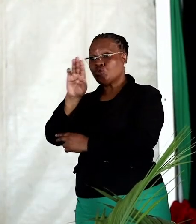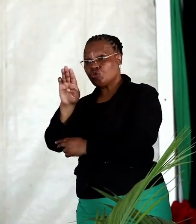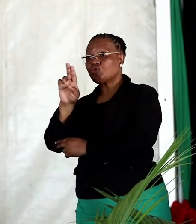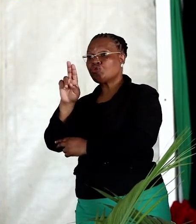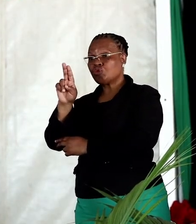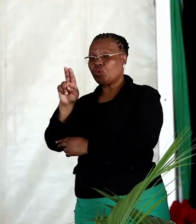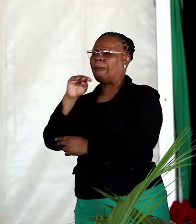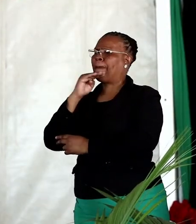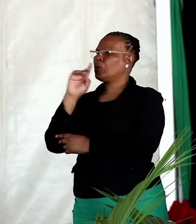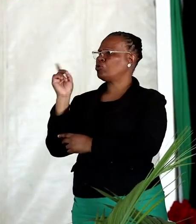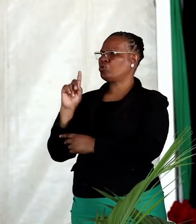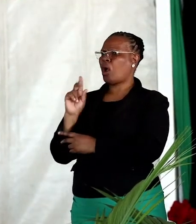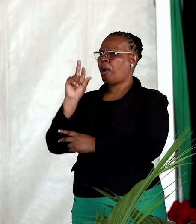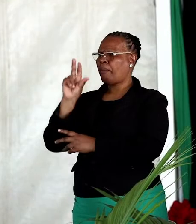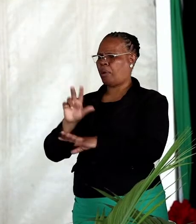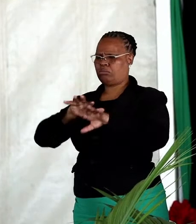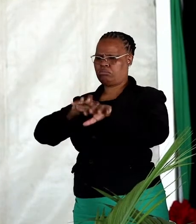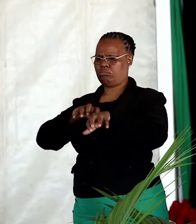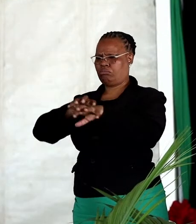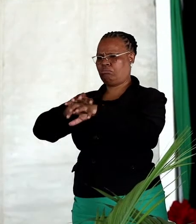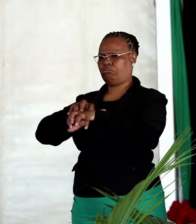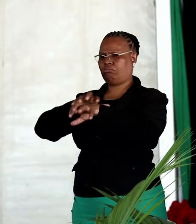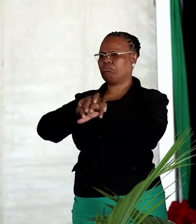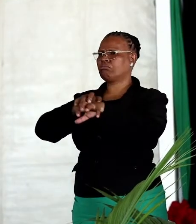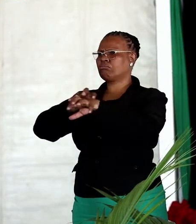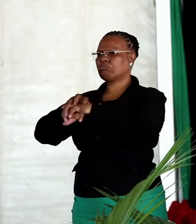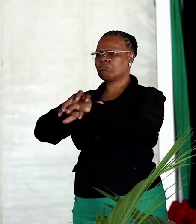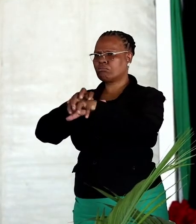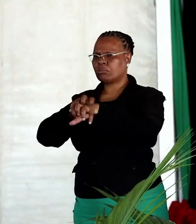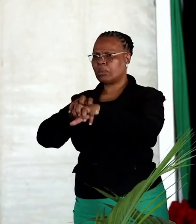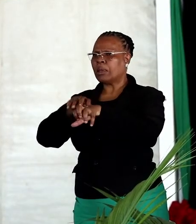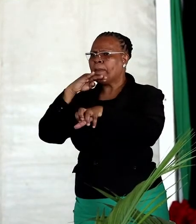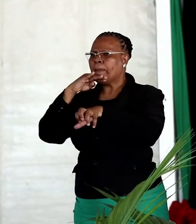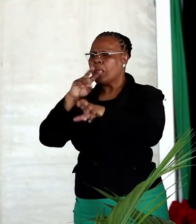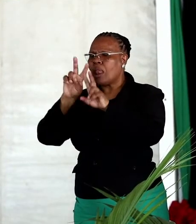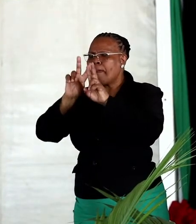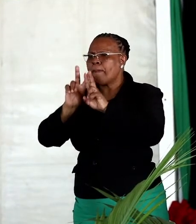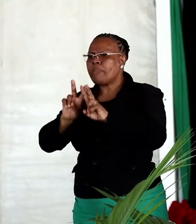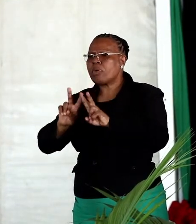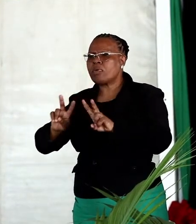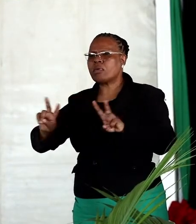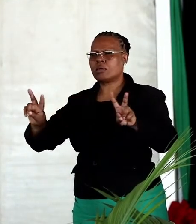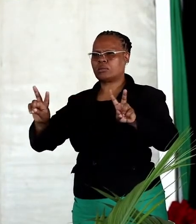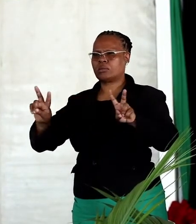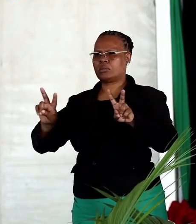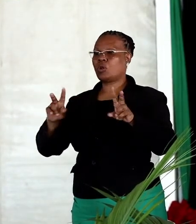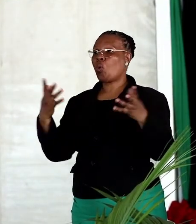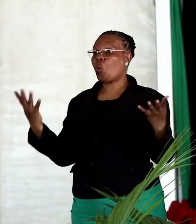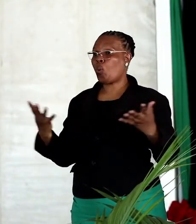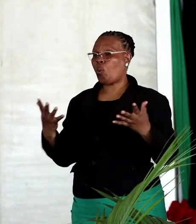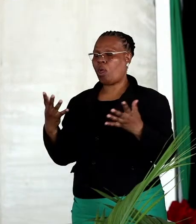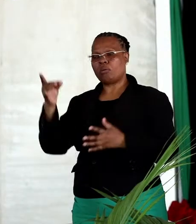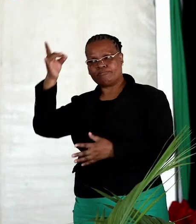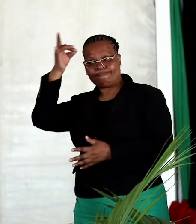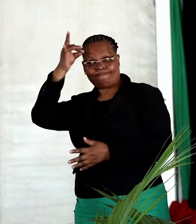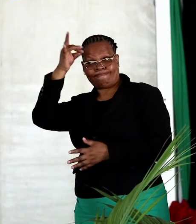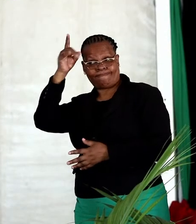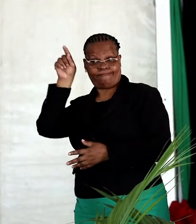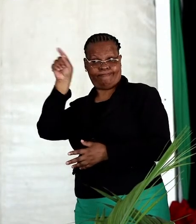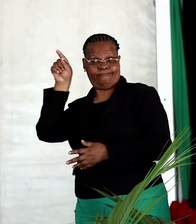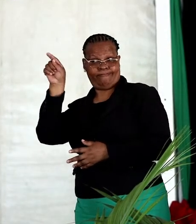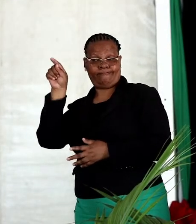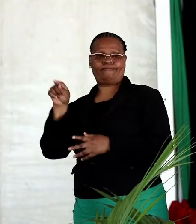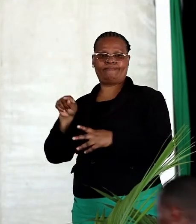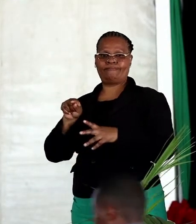peaceful marchers, they gathered in King Williamstown, they gathered kwesa stadium kuthiwa I